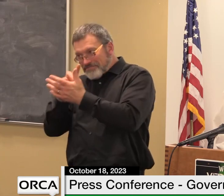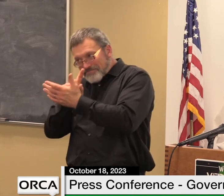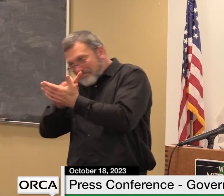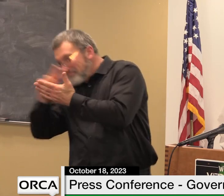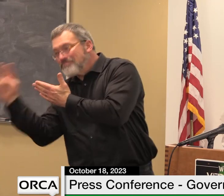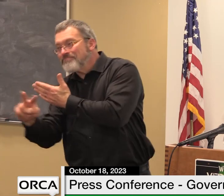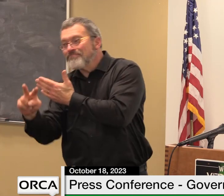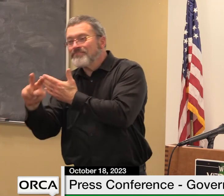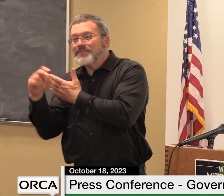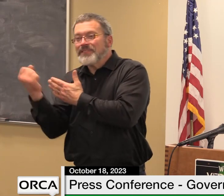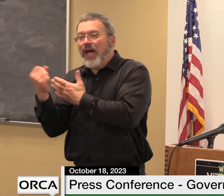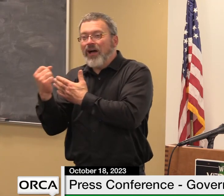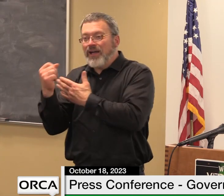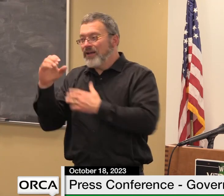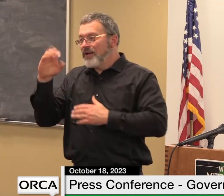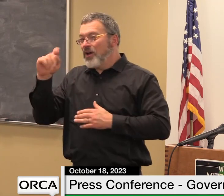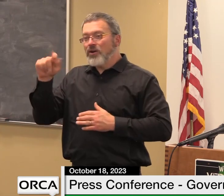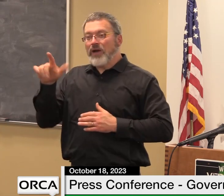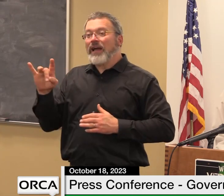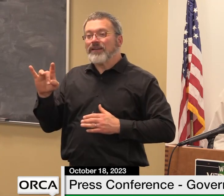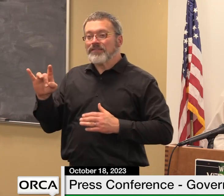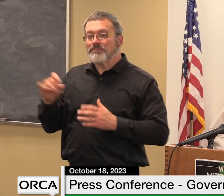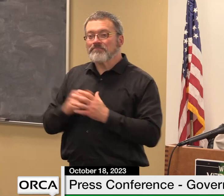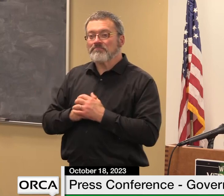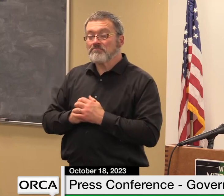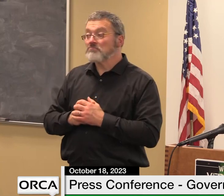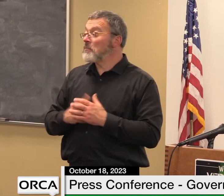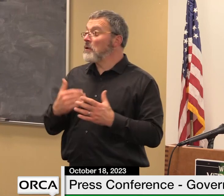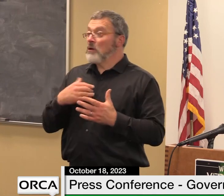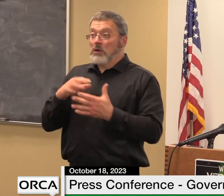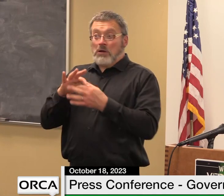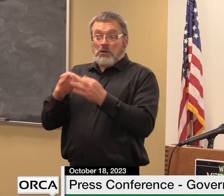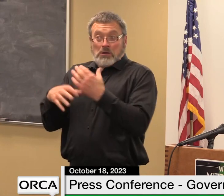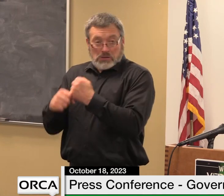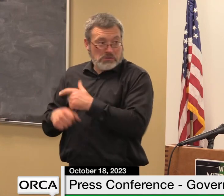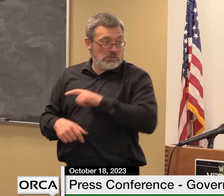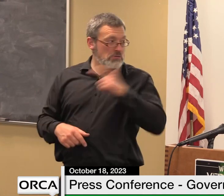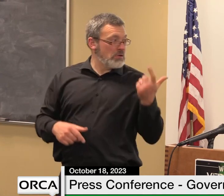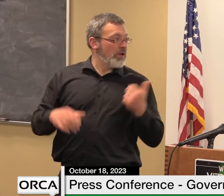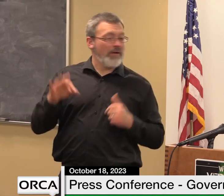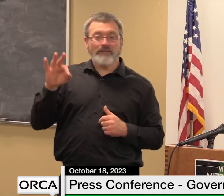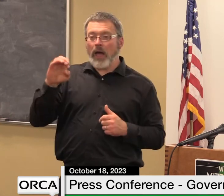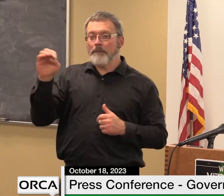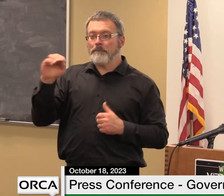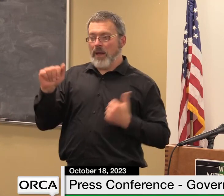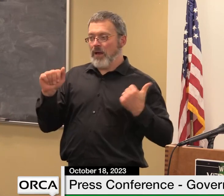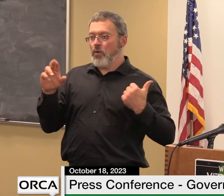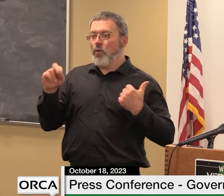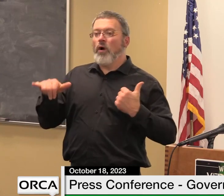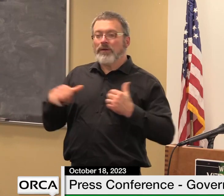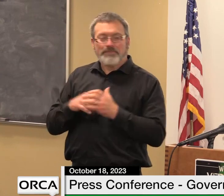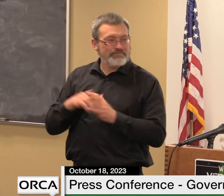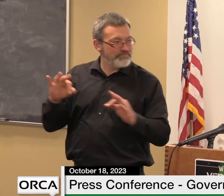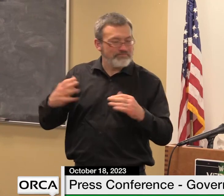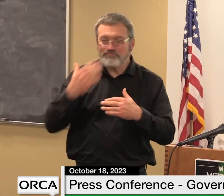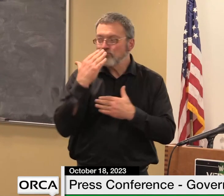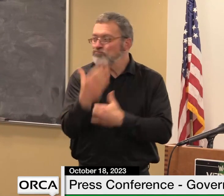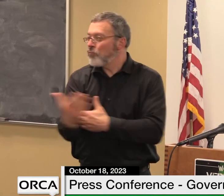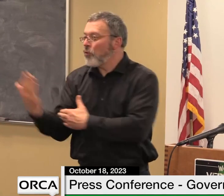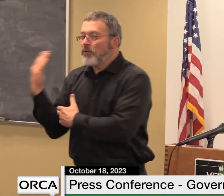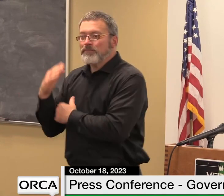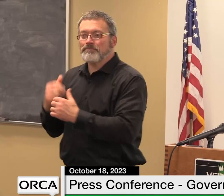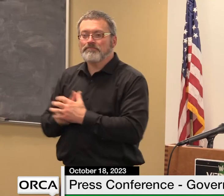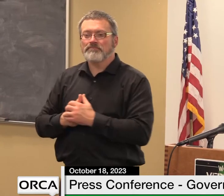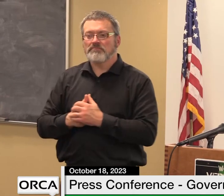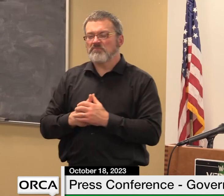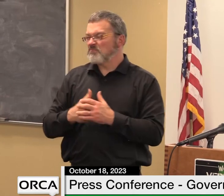that, I'll turn it over to General Roy. Thank you, sir. Good morning, all. Just some quick